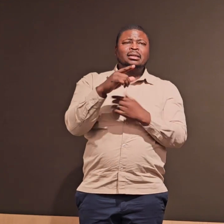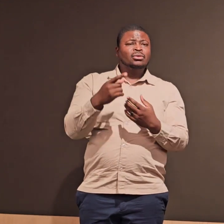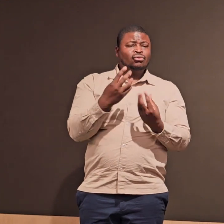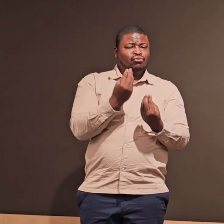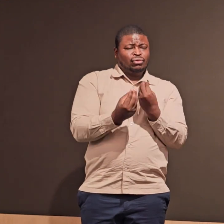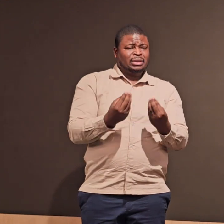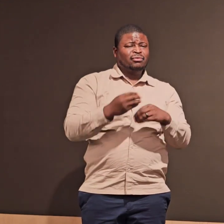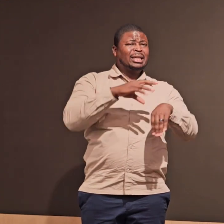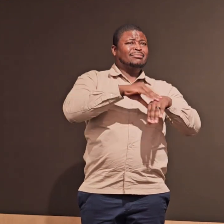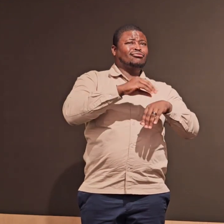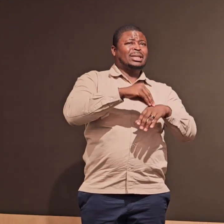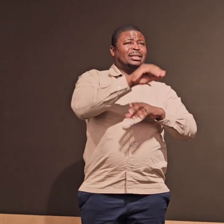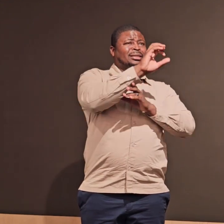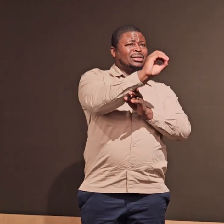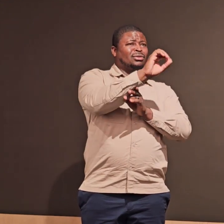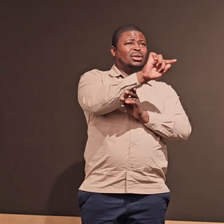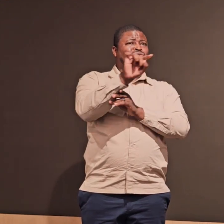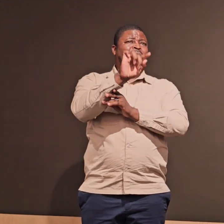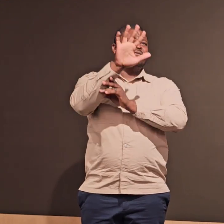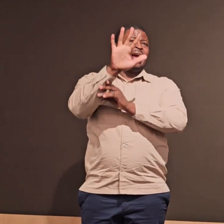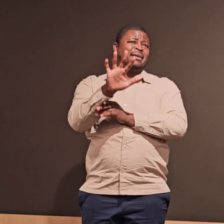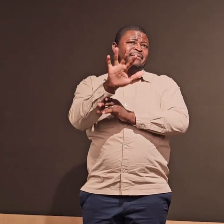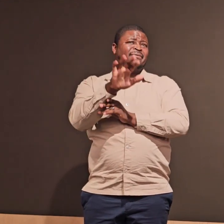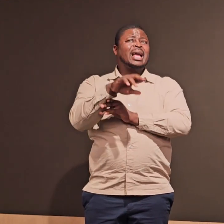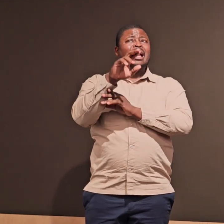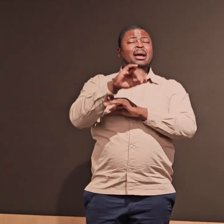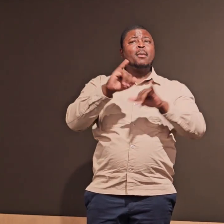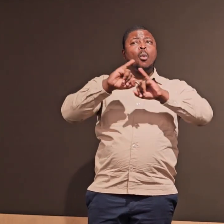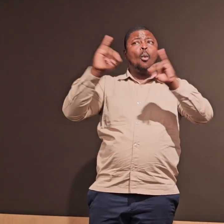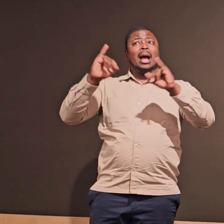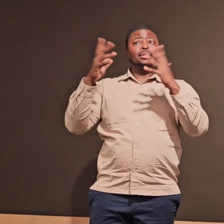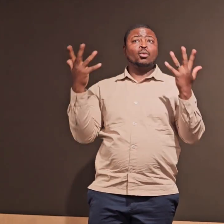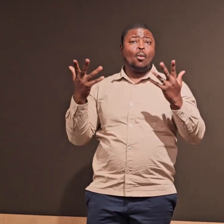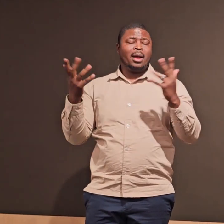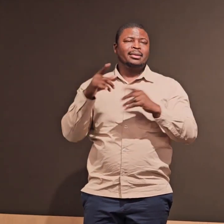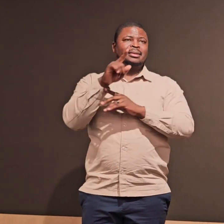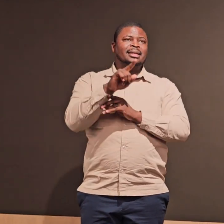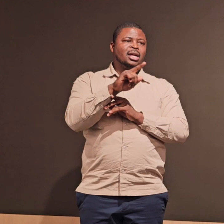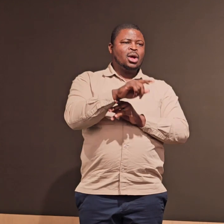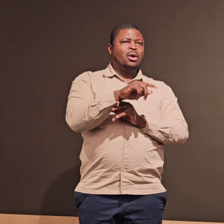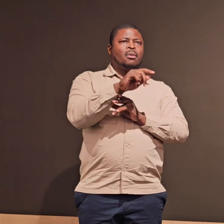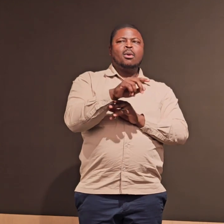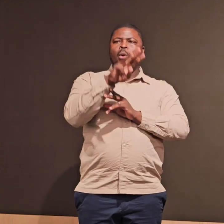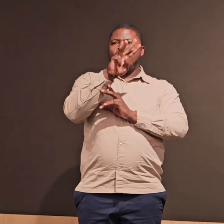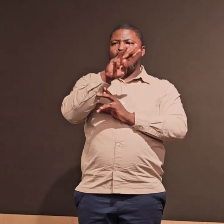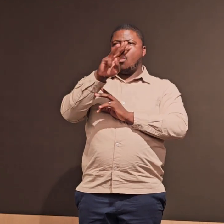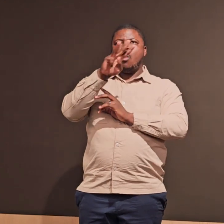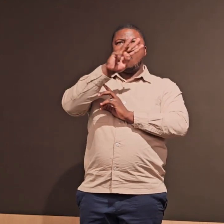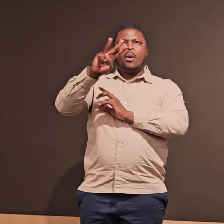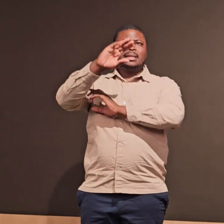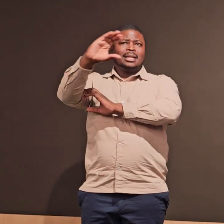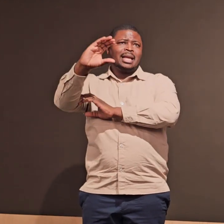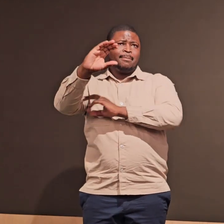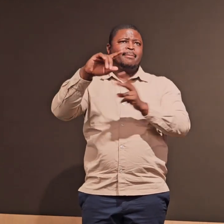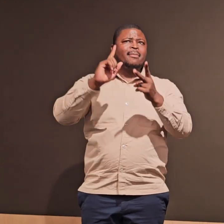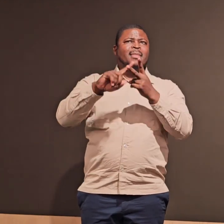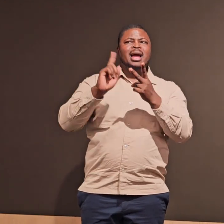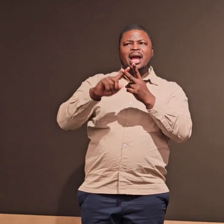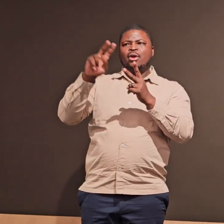5. The Western Cape and Northern Cape were affected mostly by